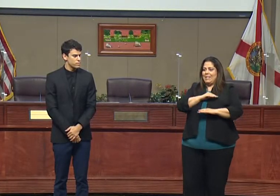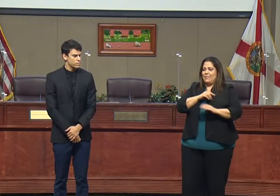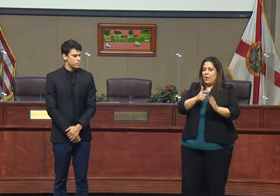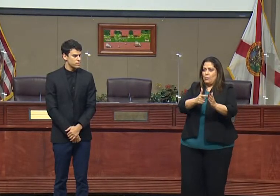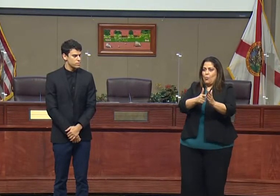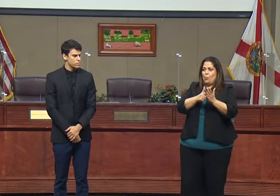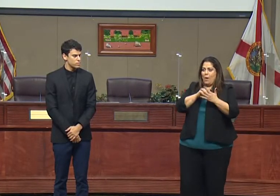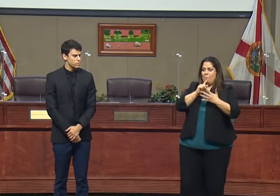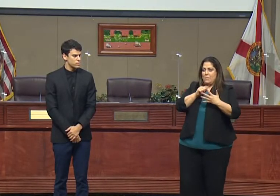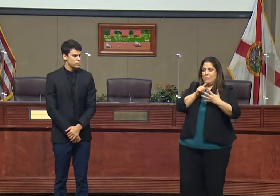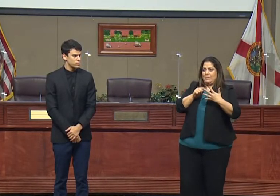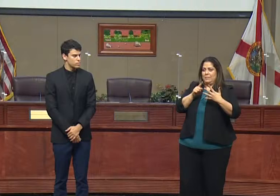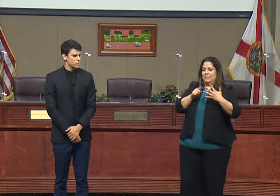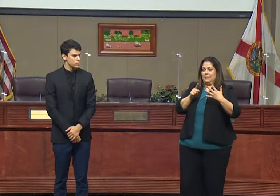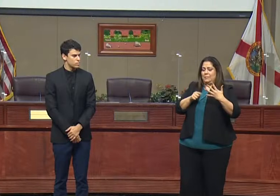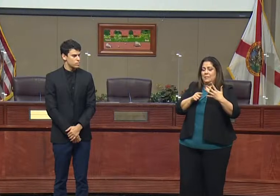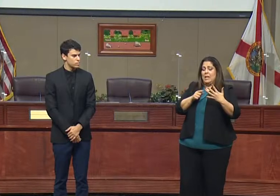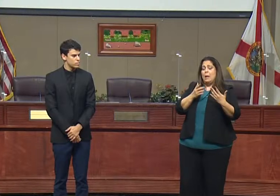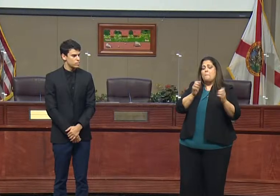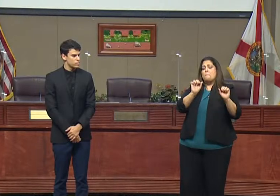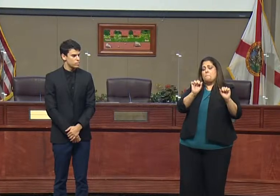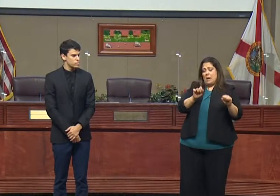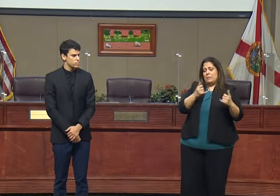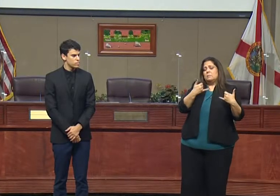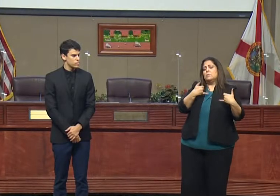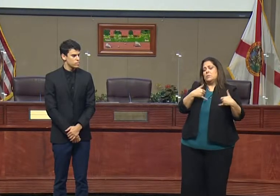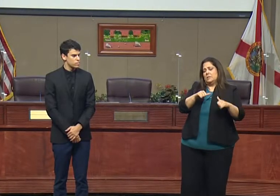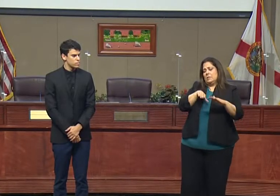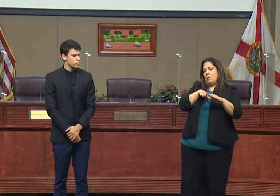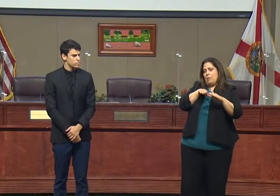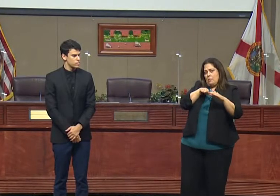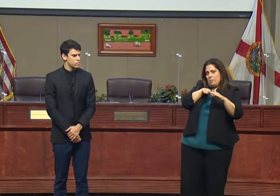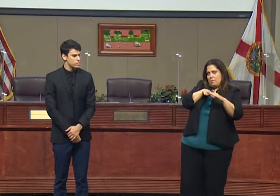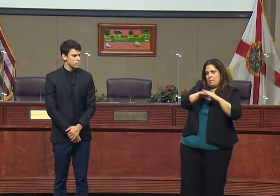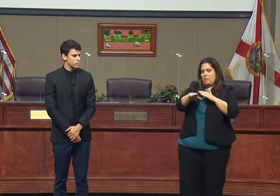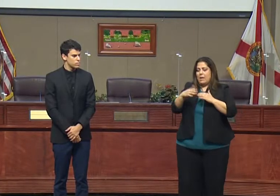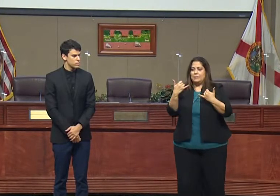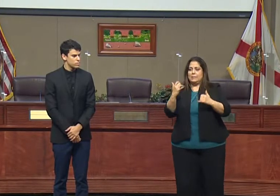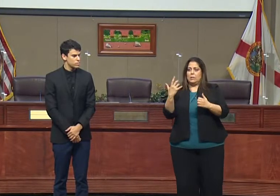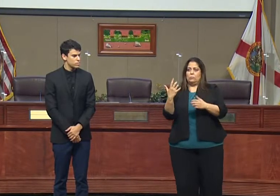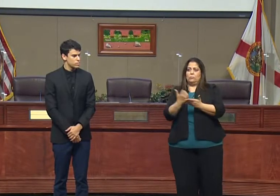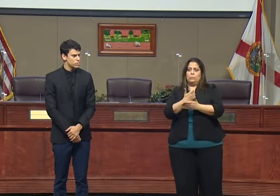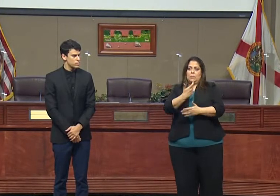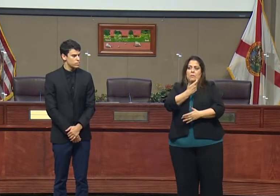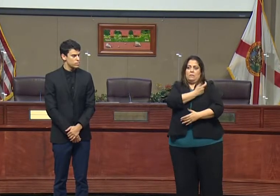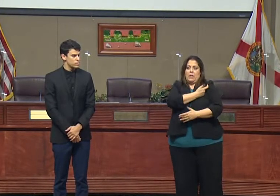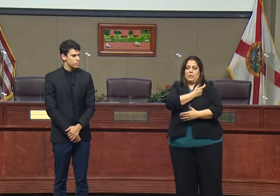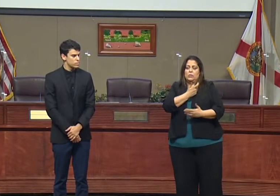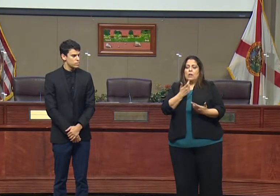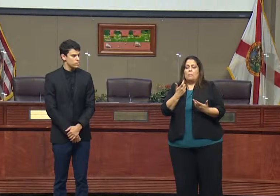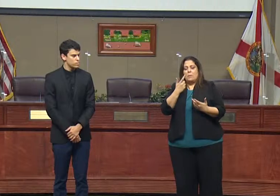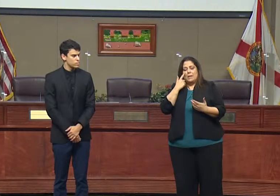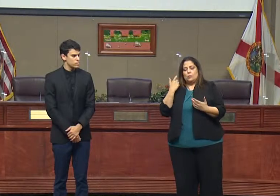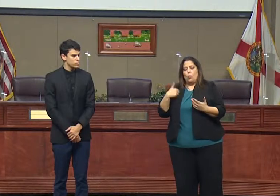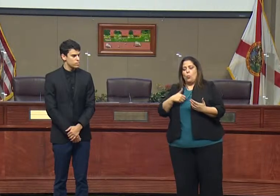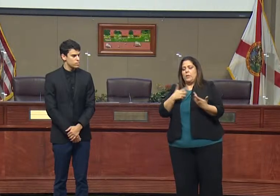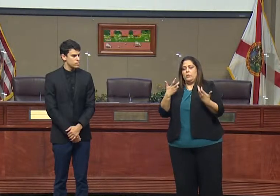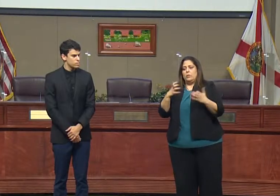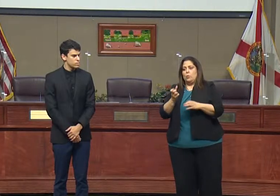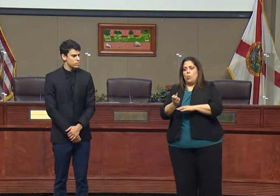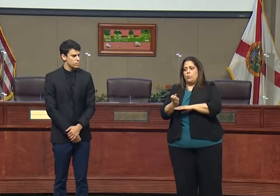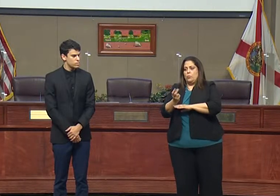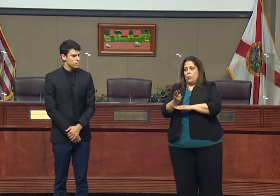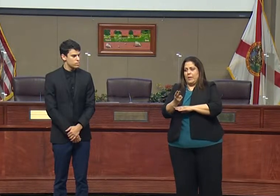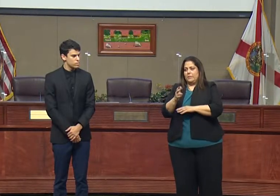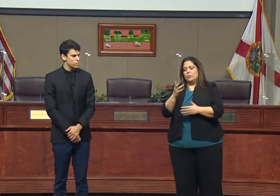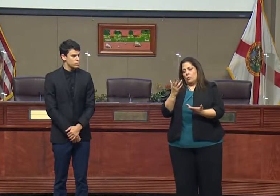who likely received the vaccine as well to avoid the waste that you